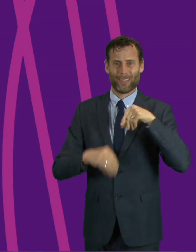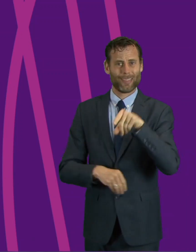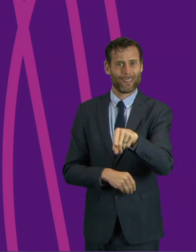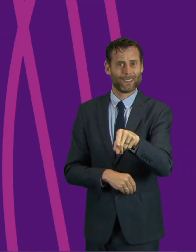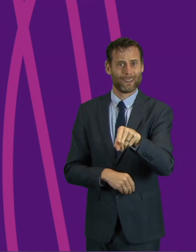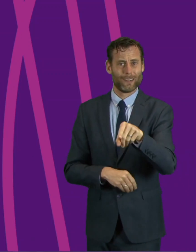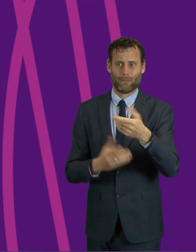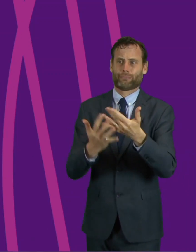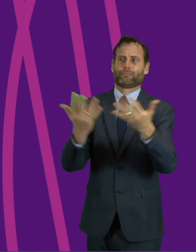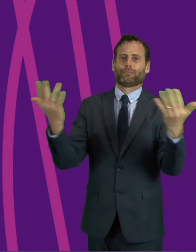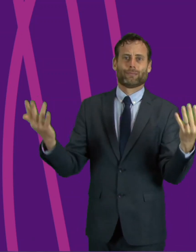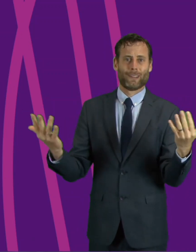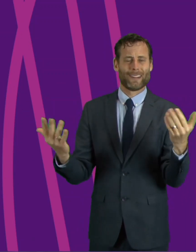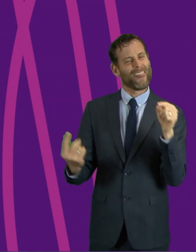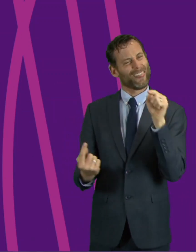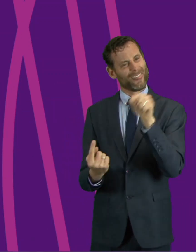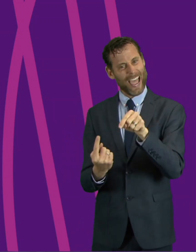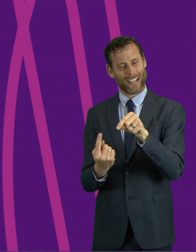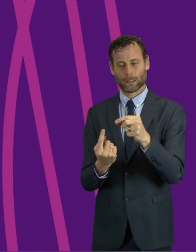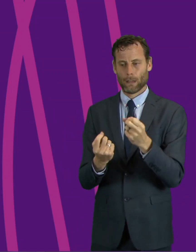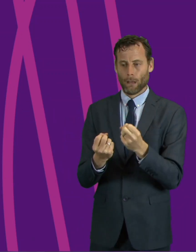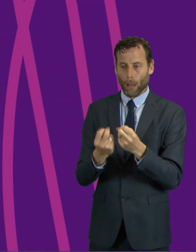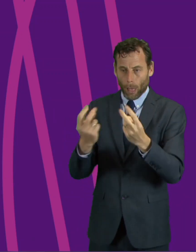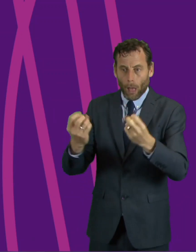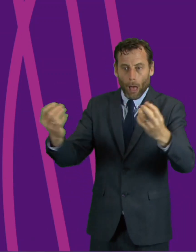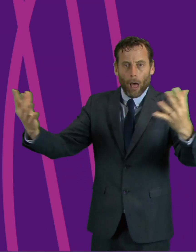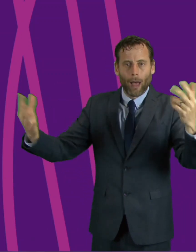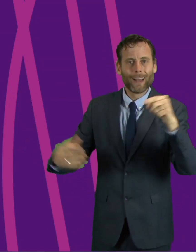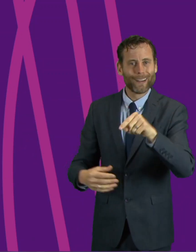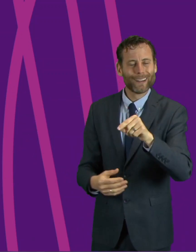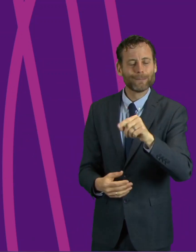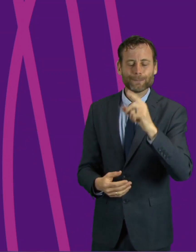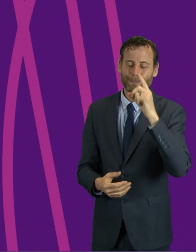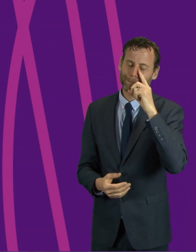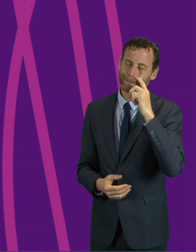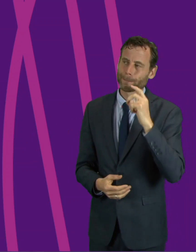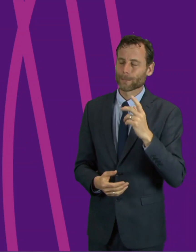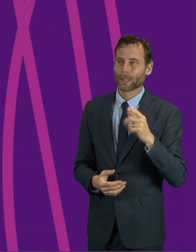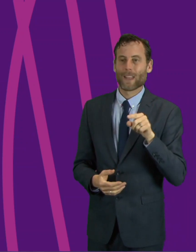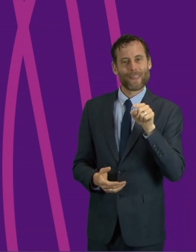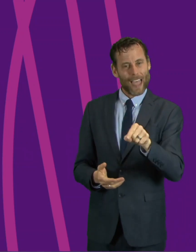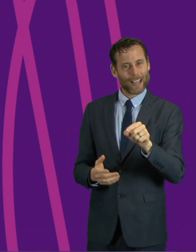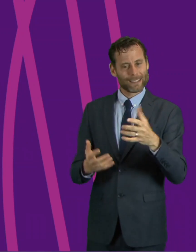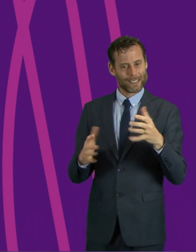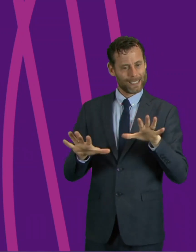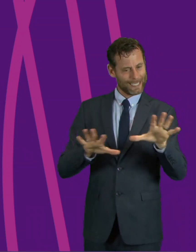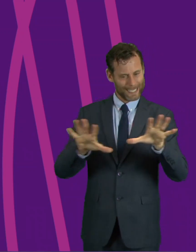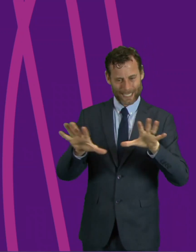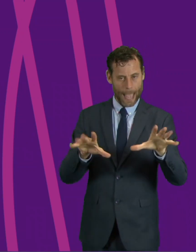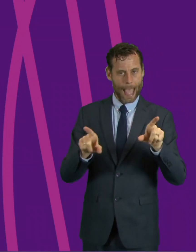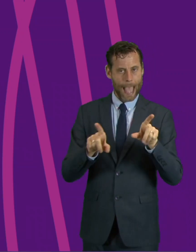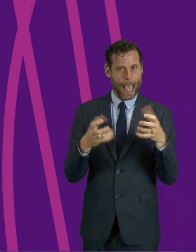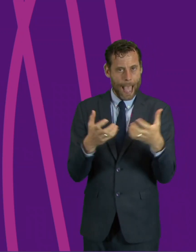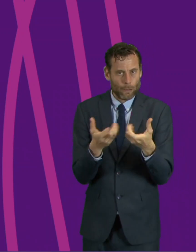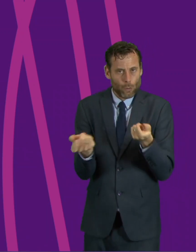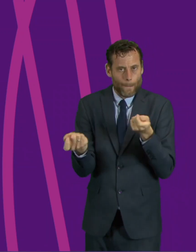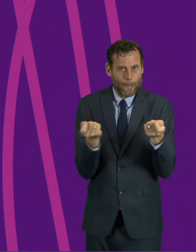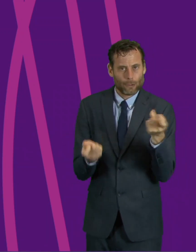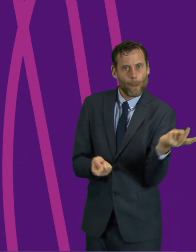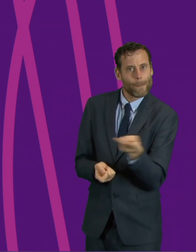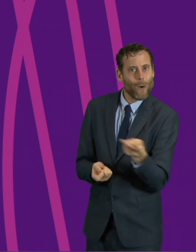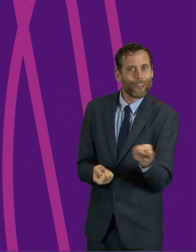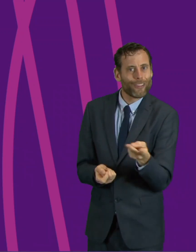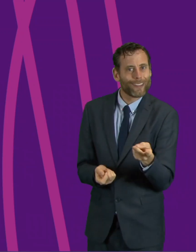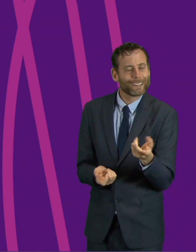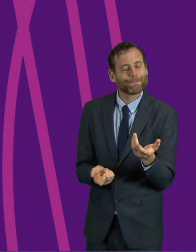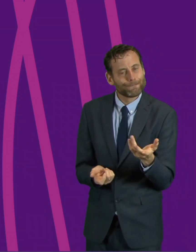the virus running out of control. And that's the balance we're trying to strike. But please be assured that we are